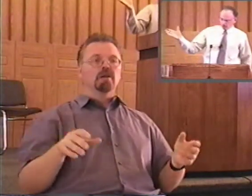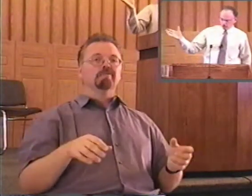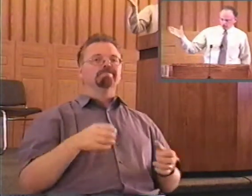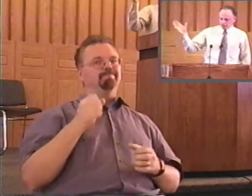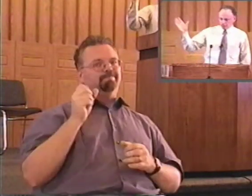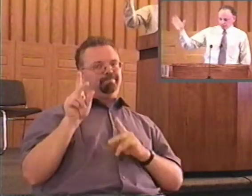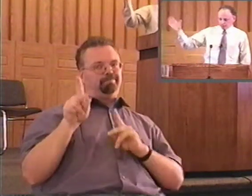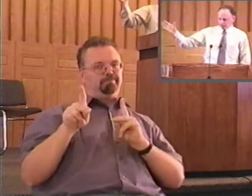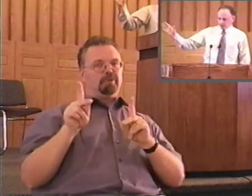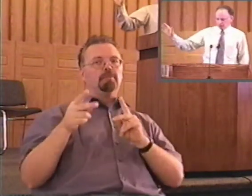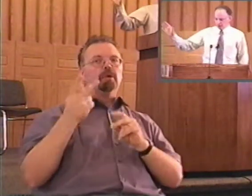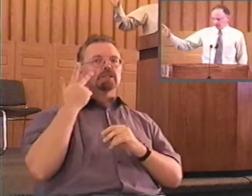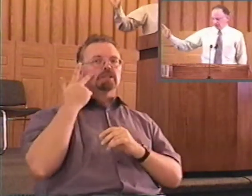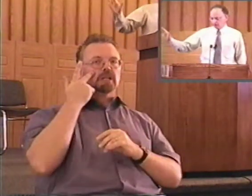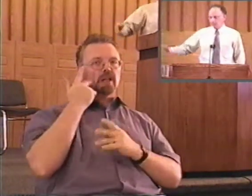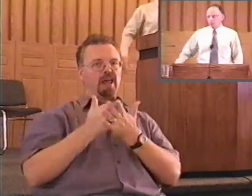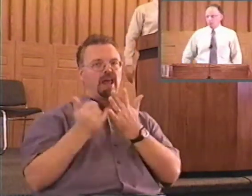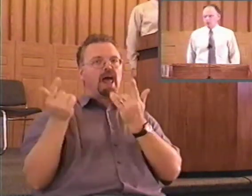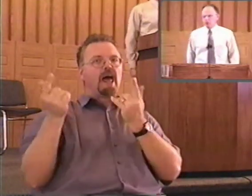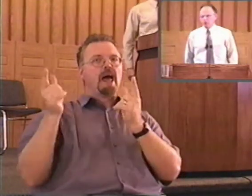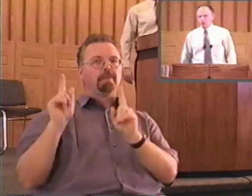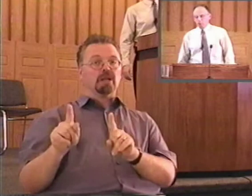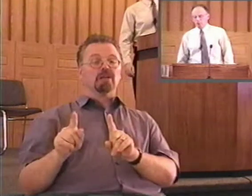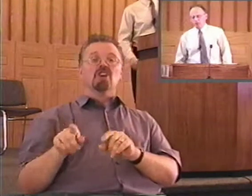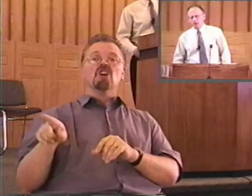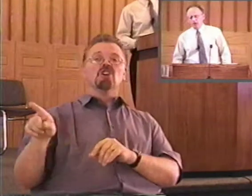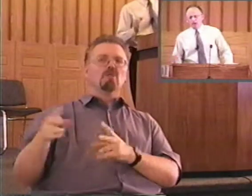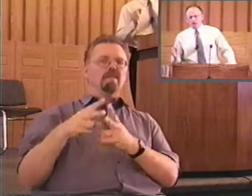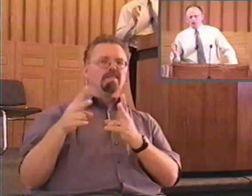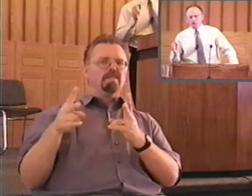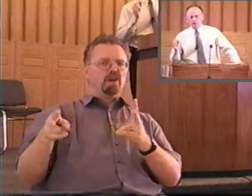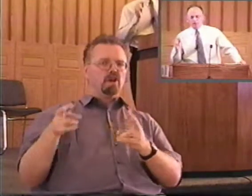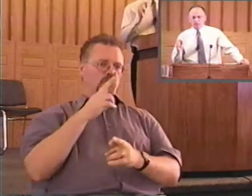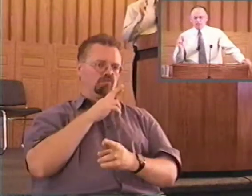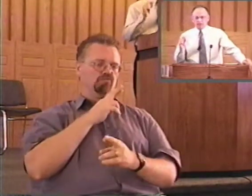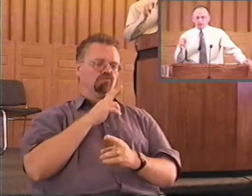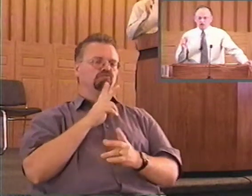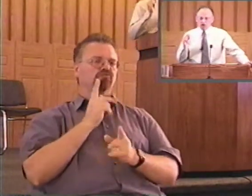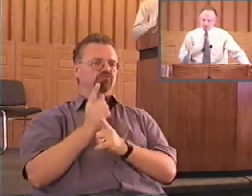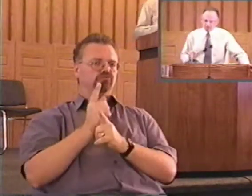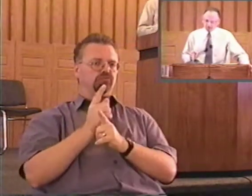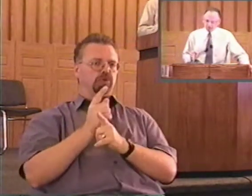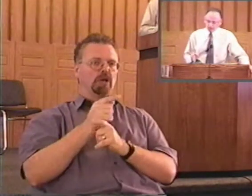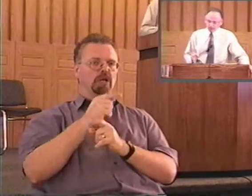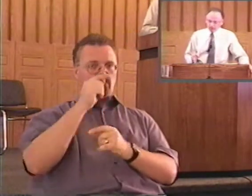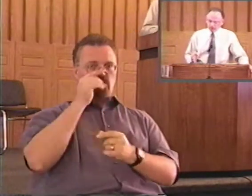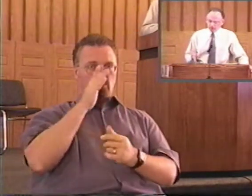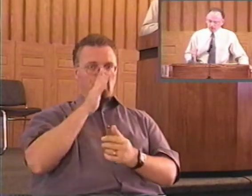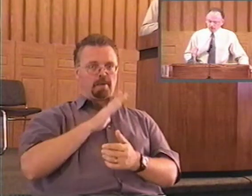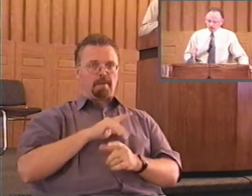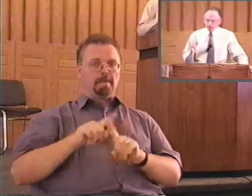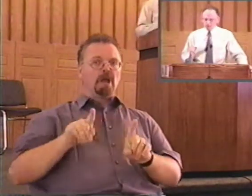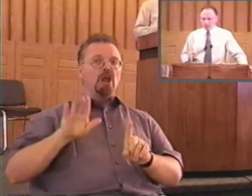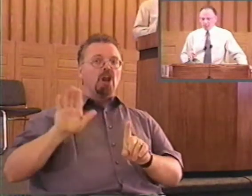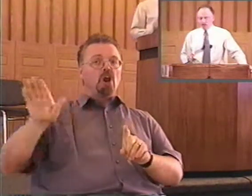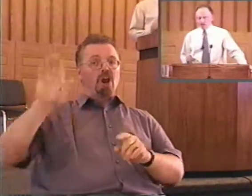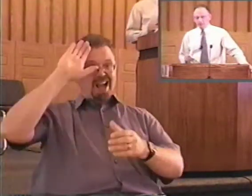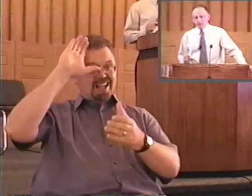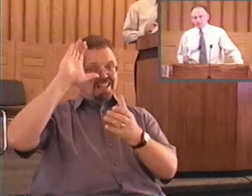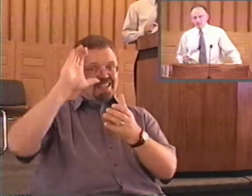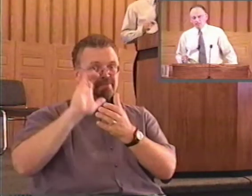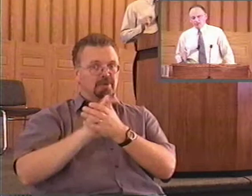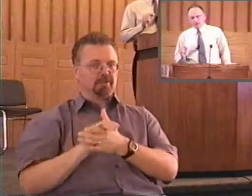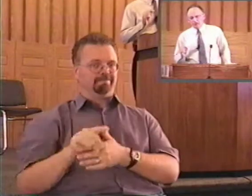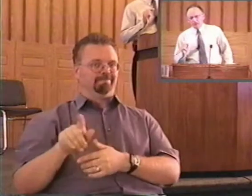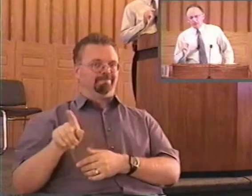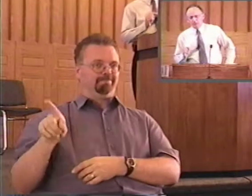Billy Graham's daughter. She was a very righteous woman. But because of her husband. This